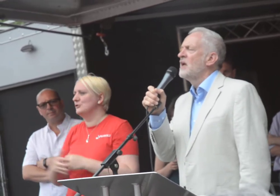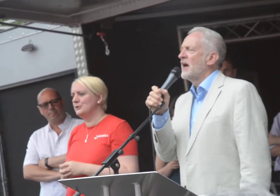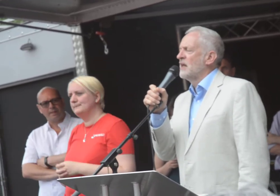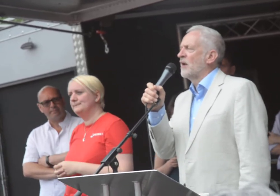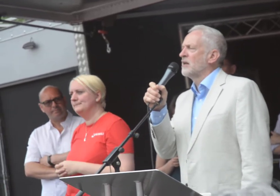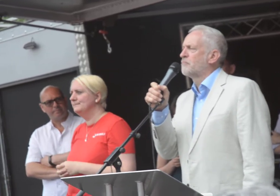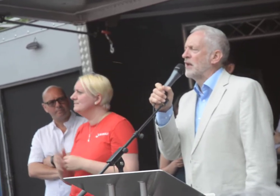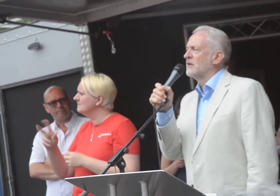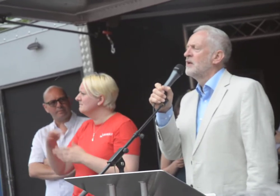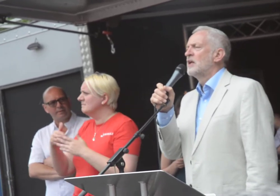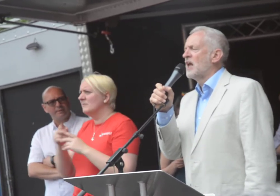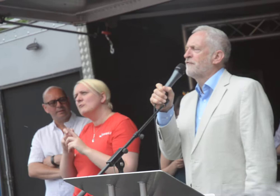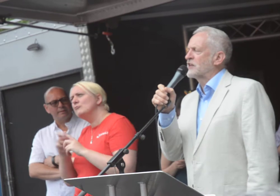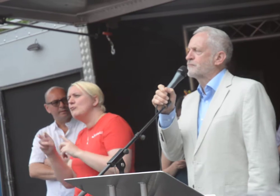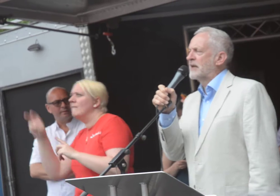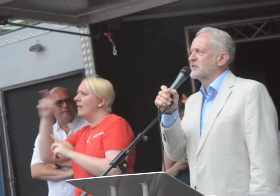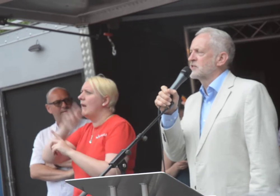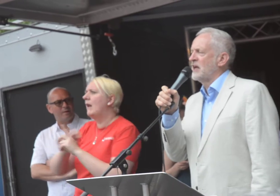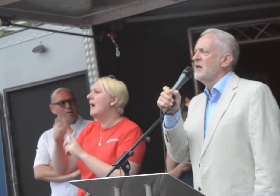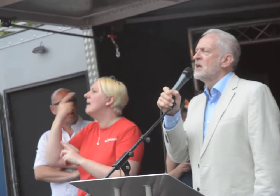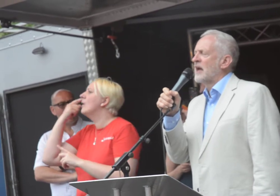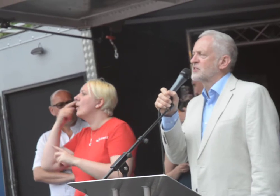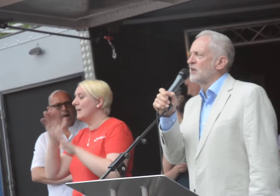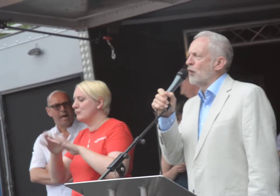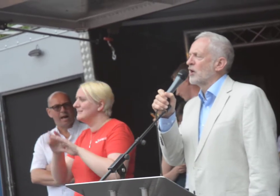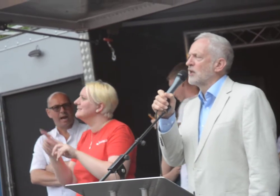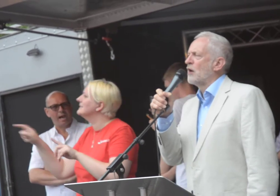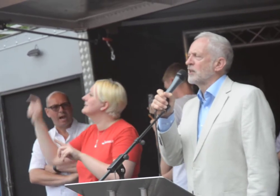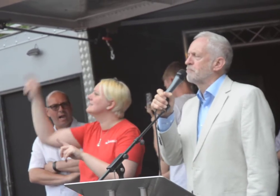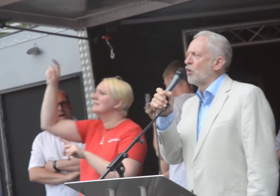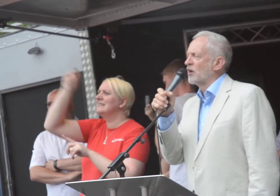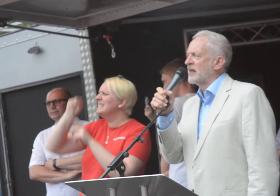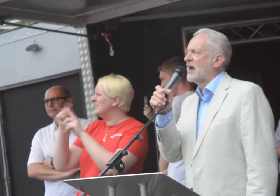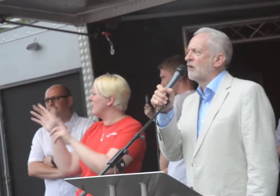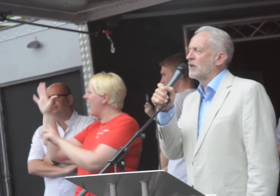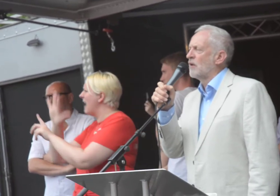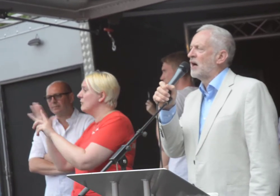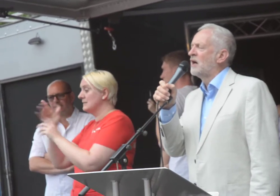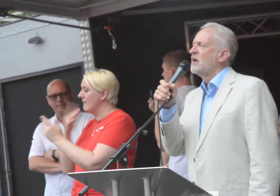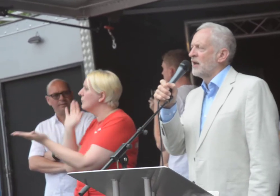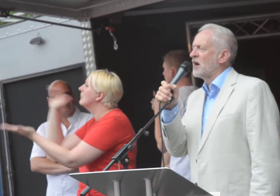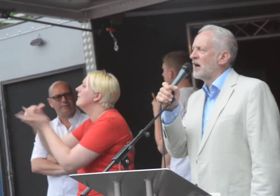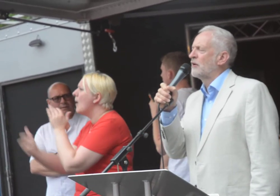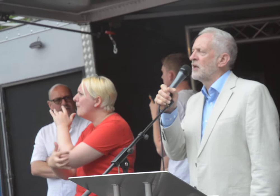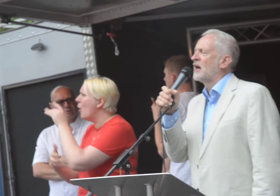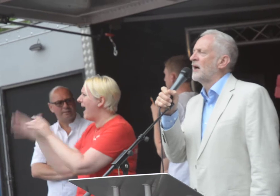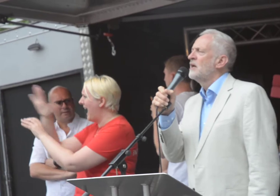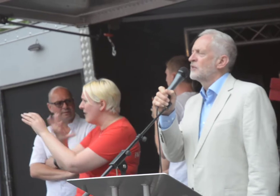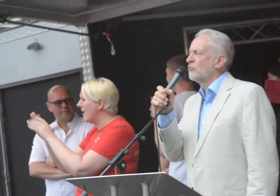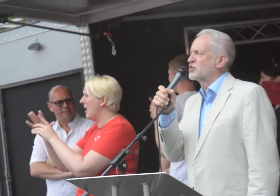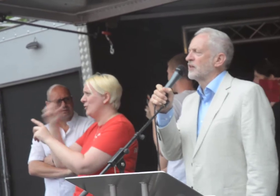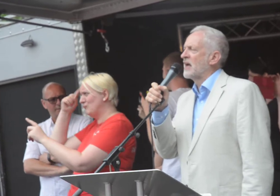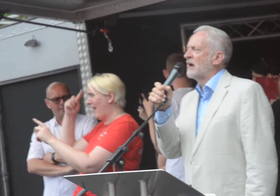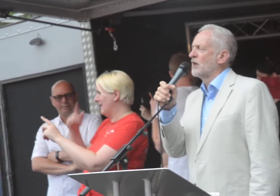city anywhere in Britain. Life expectancy gets lower and lower the poorer the area you are, and higher